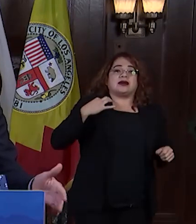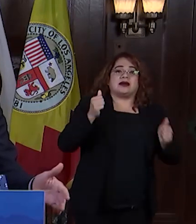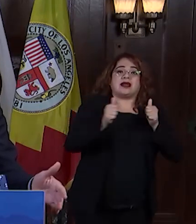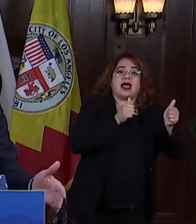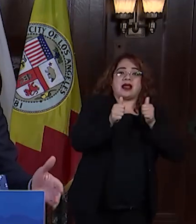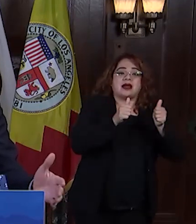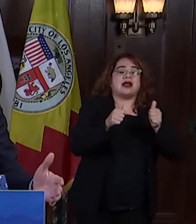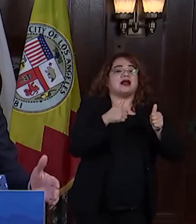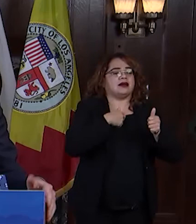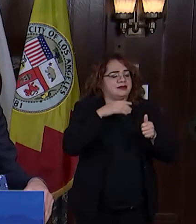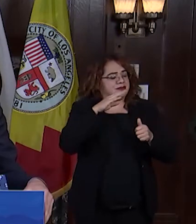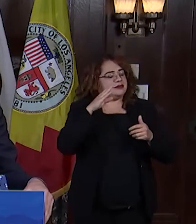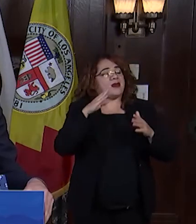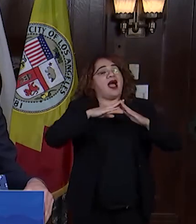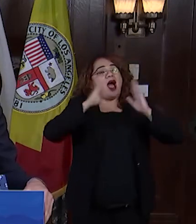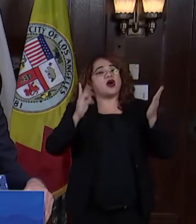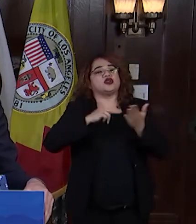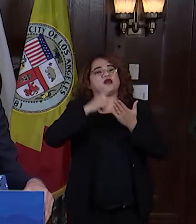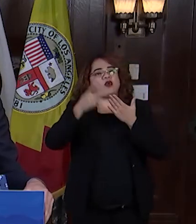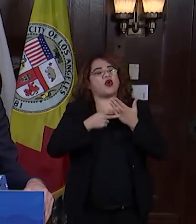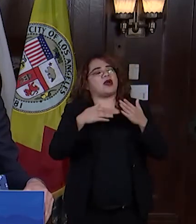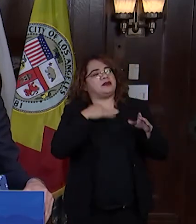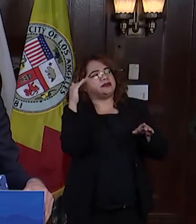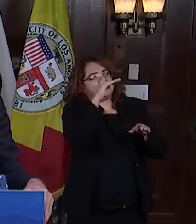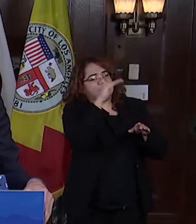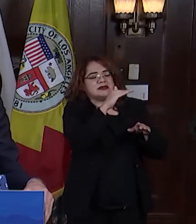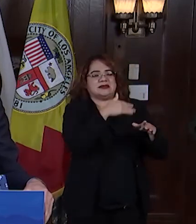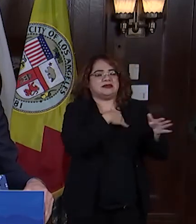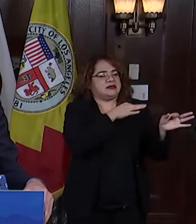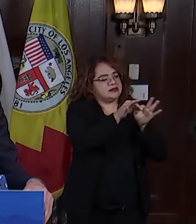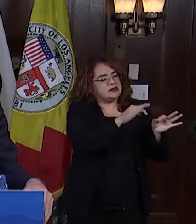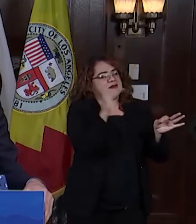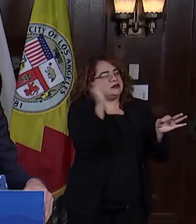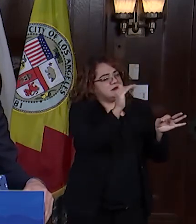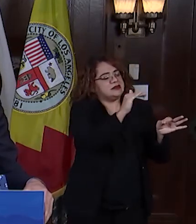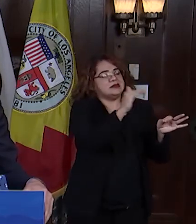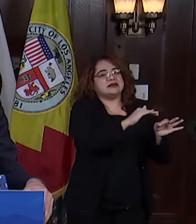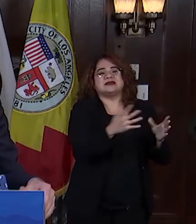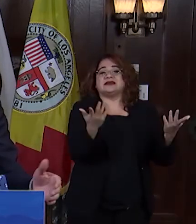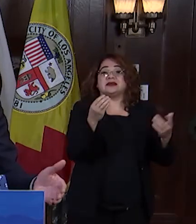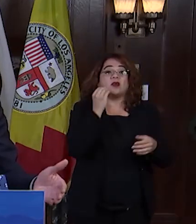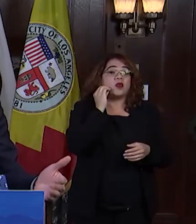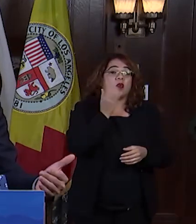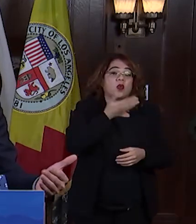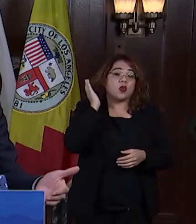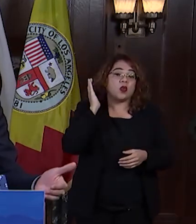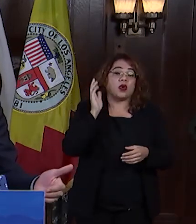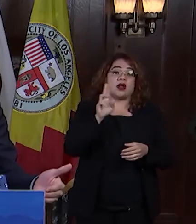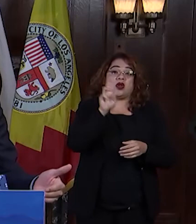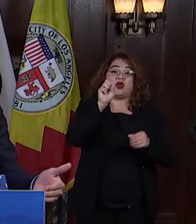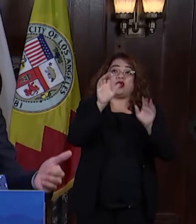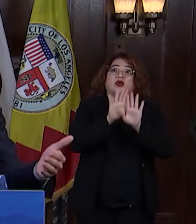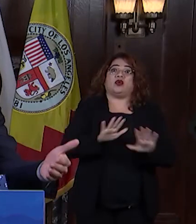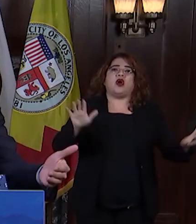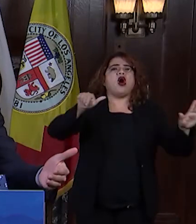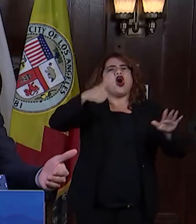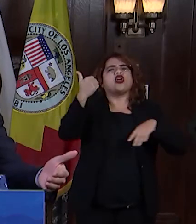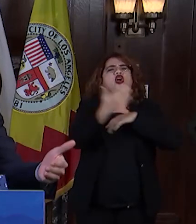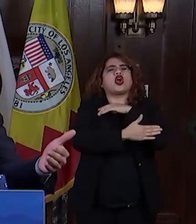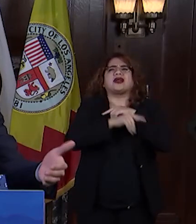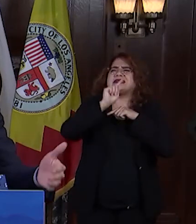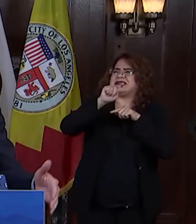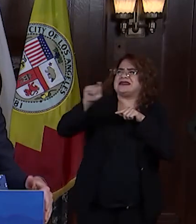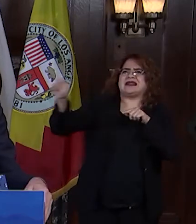huge expansion of our housing programs, and that more than anything else we talk about with homelessness, and in countries that have eliminated homelessness, those